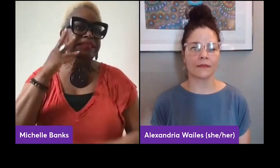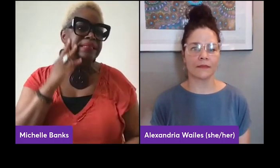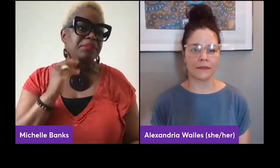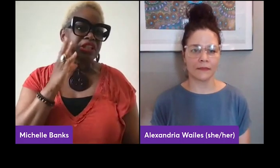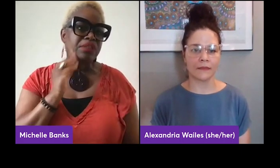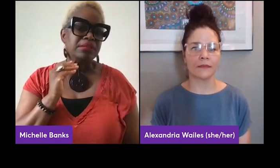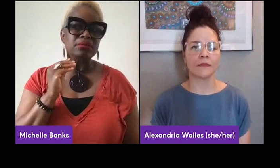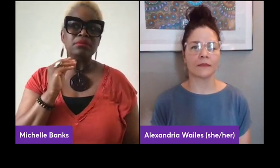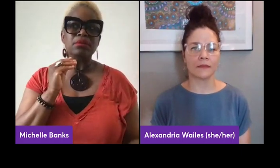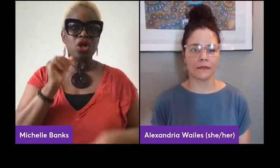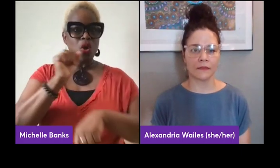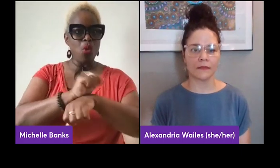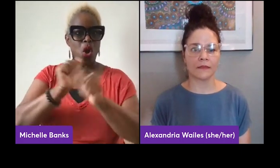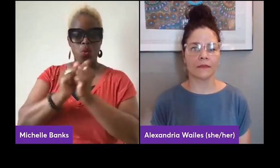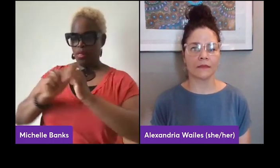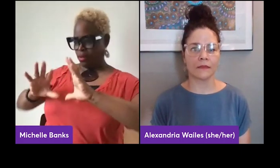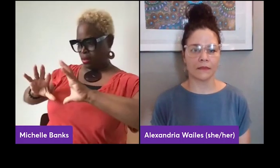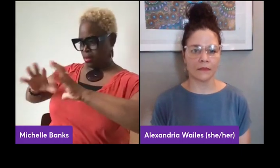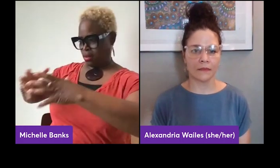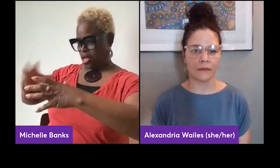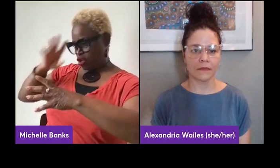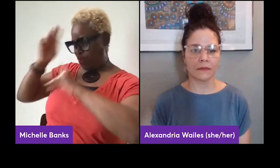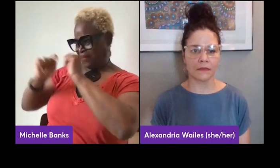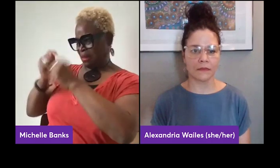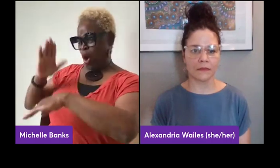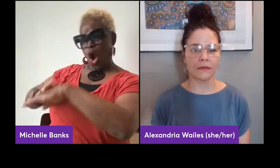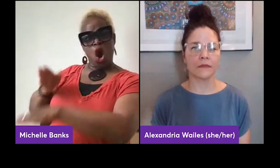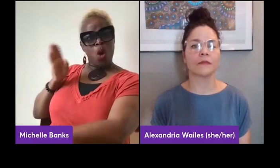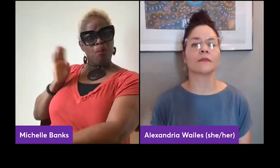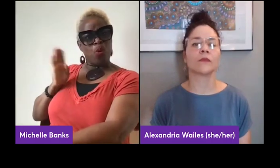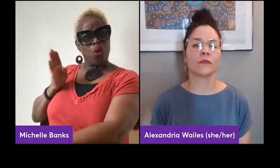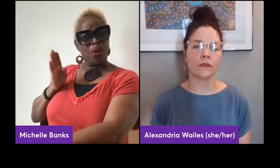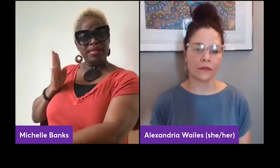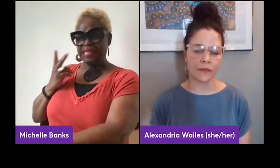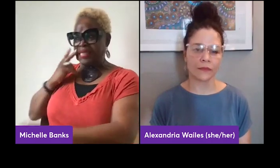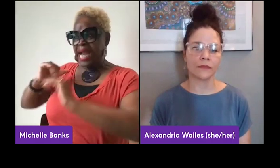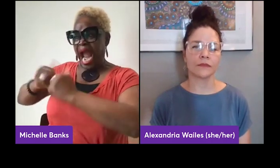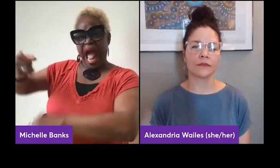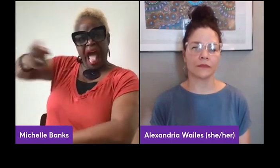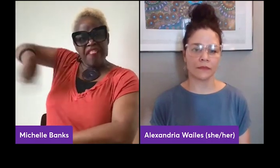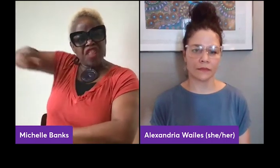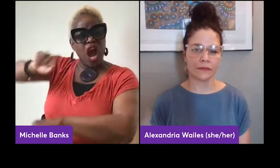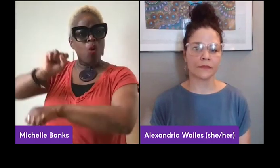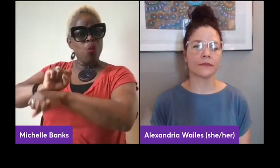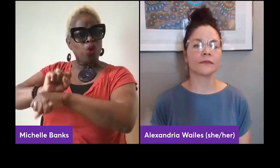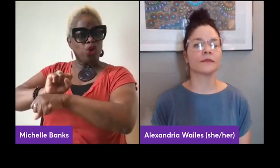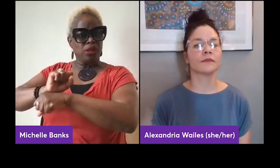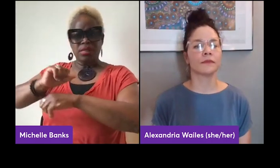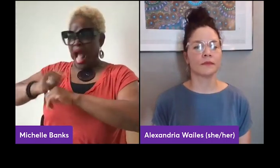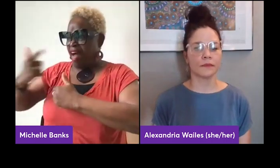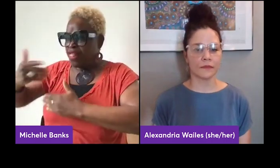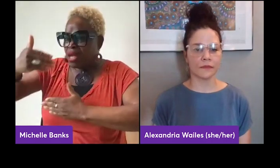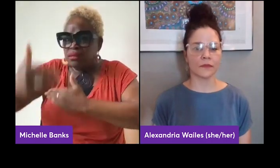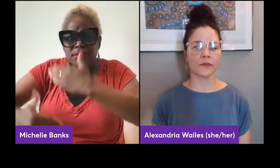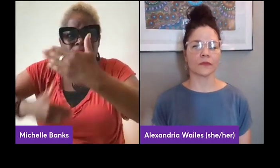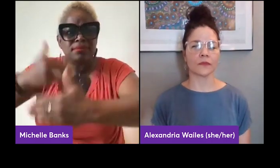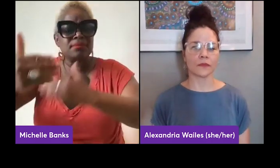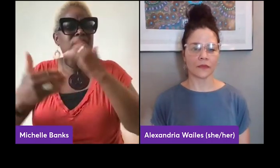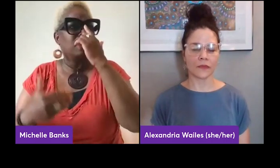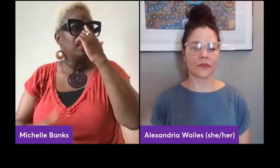This is my first experience working with the creative team on a Broadway show, seeing their process and how they